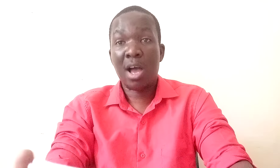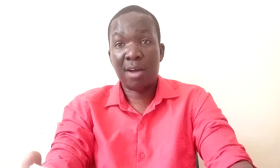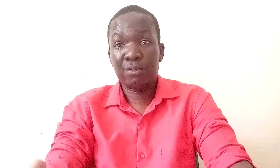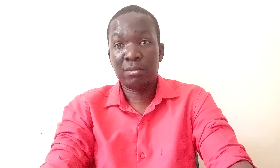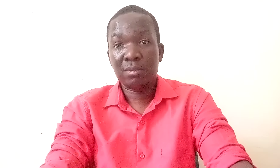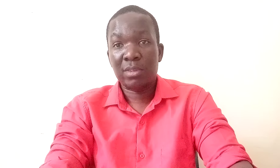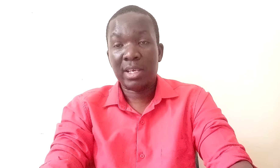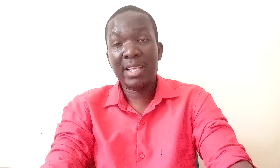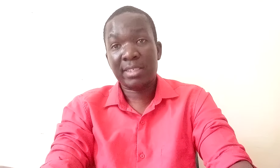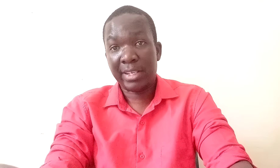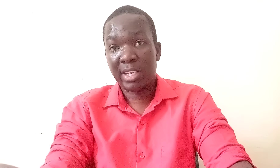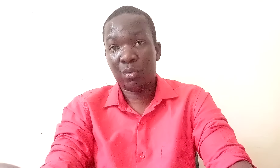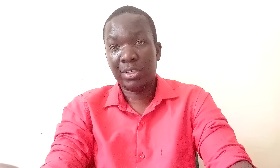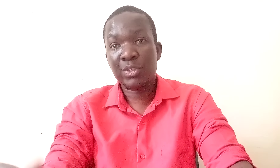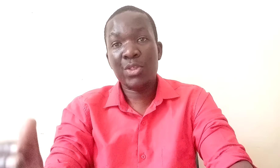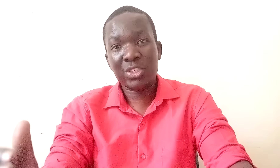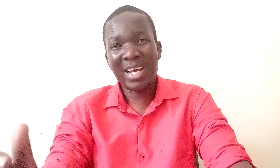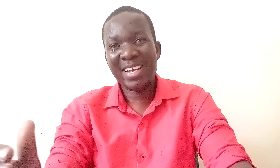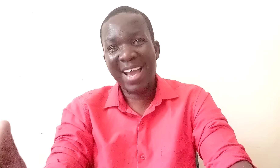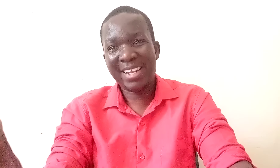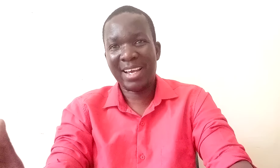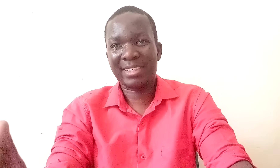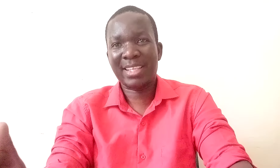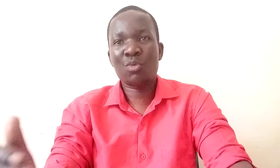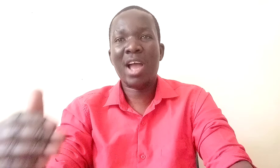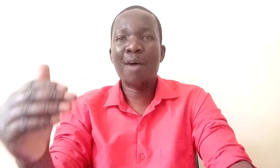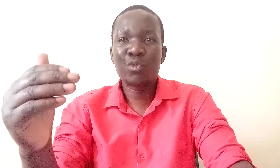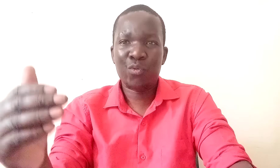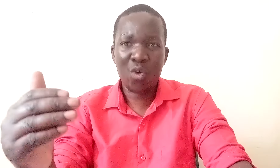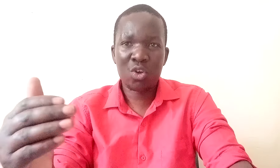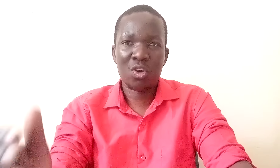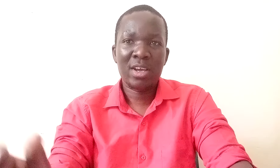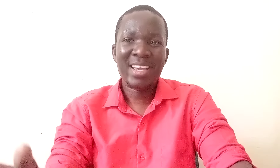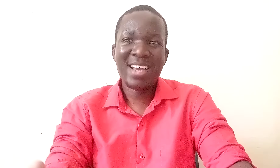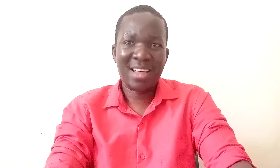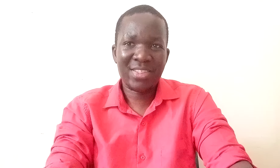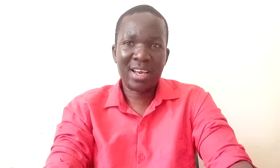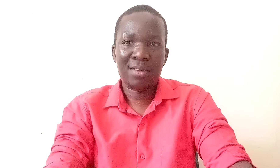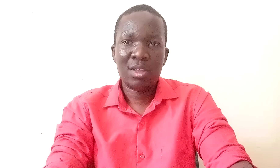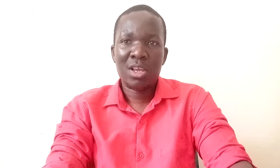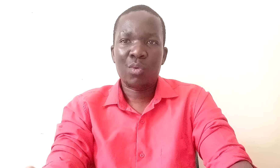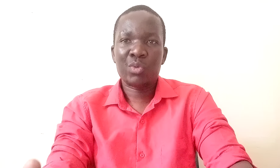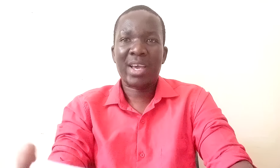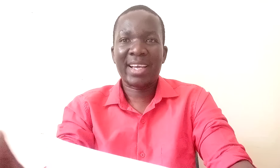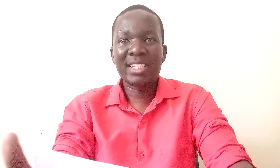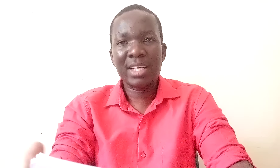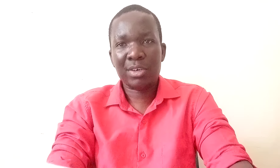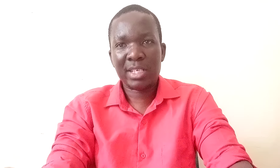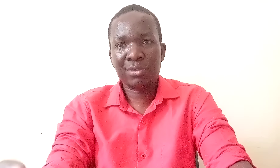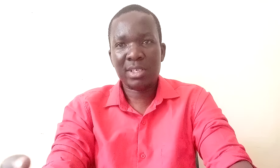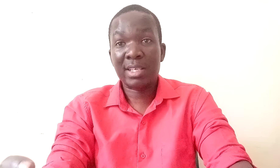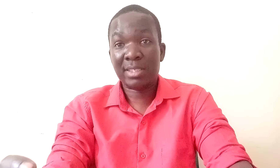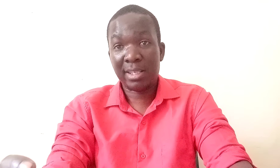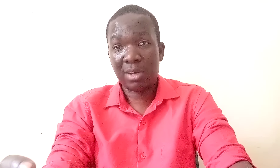have in sign language. So those are the guidelines that we have to follow here and there when we are engaging ourselves in sign